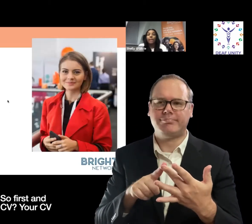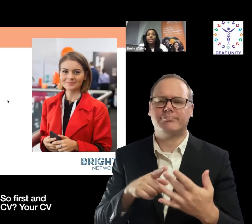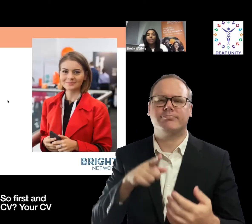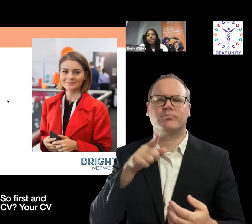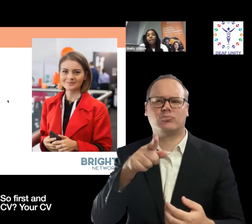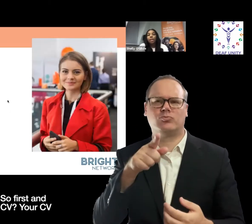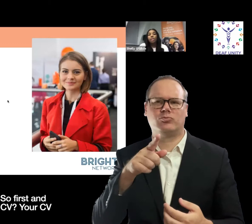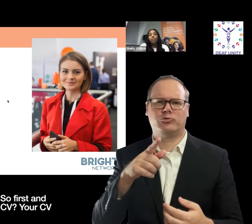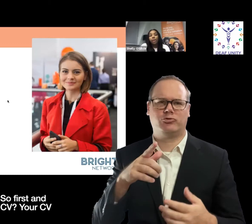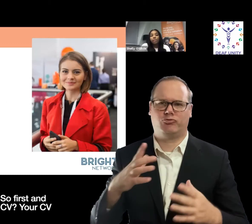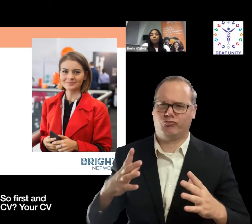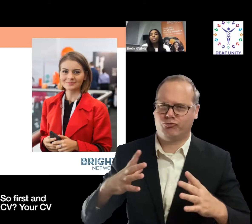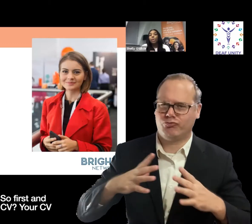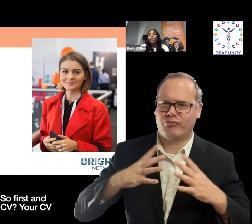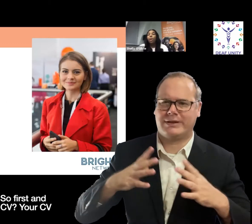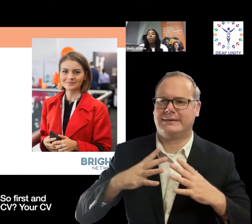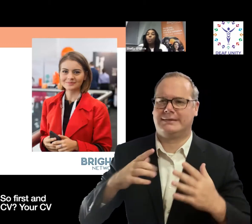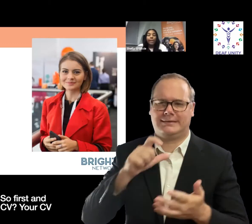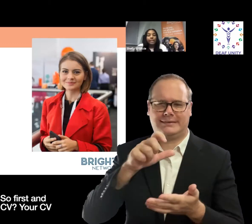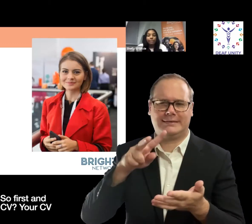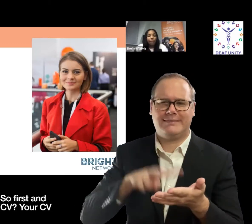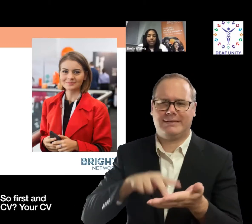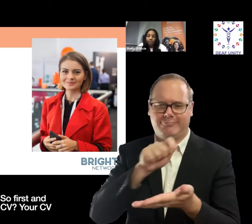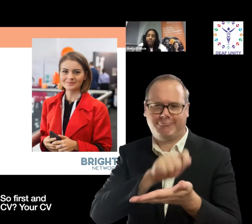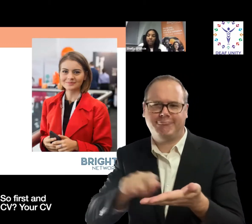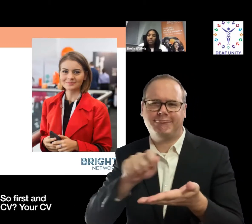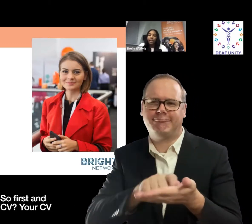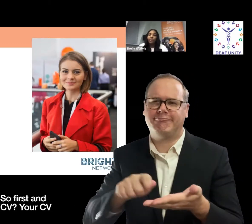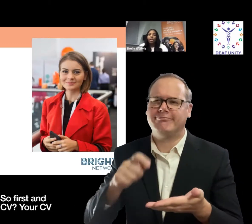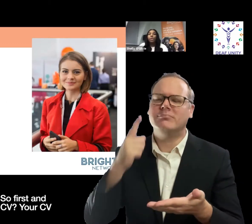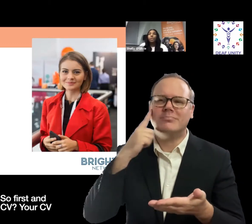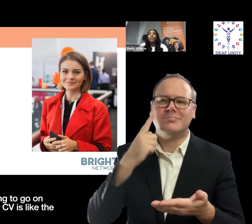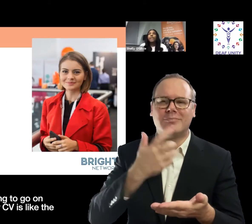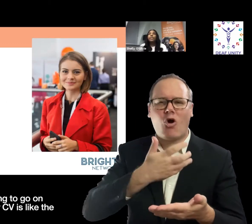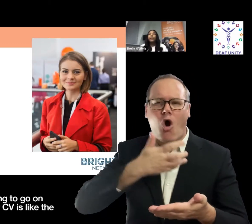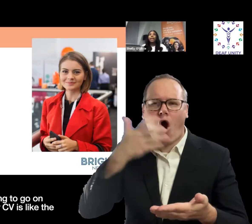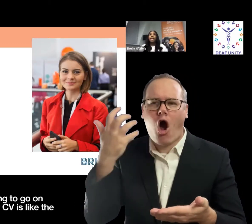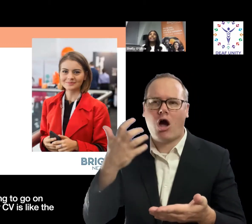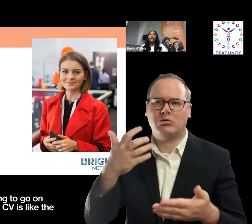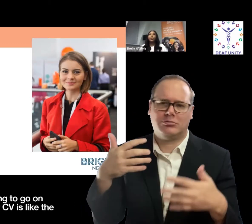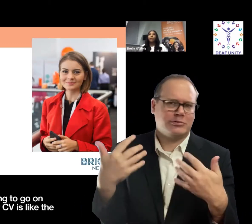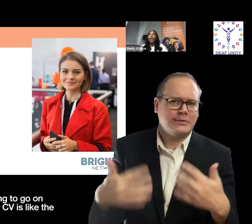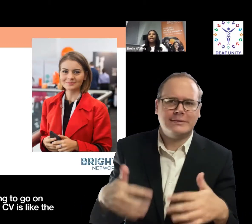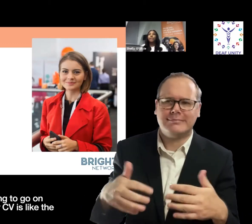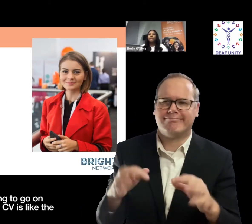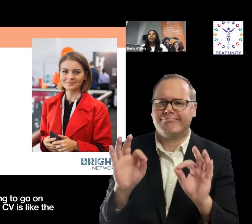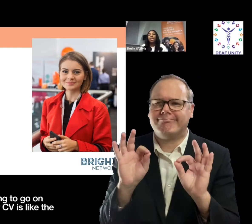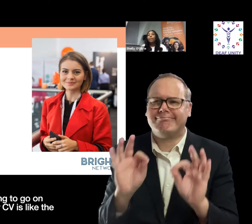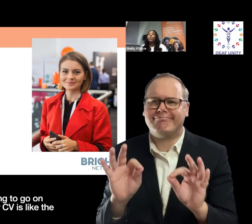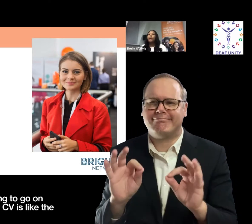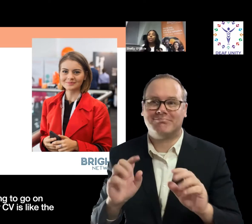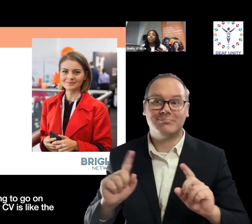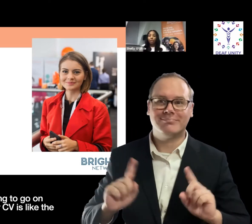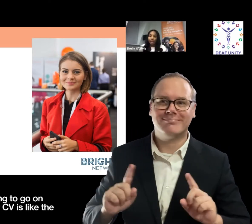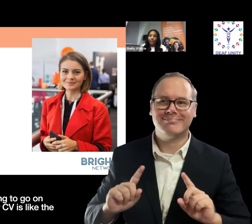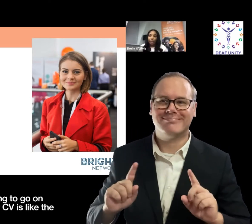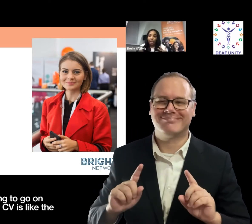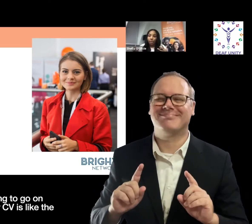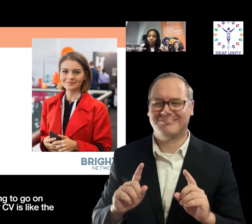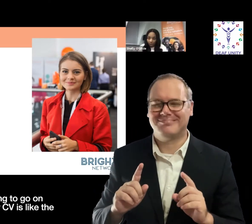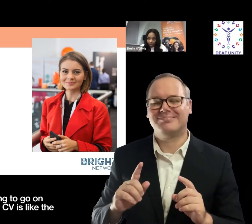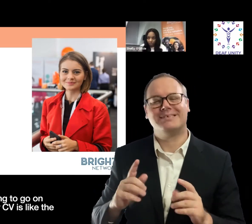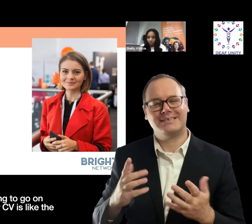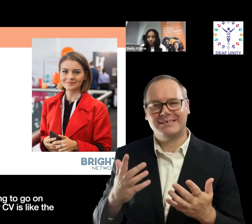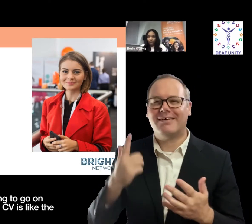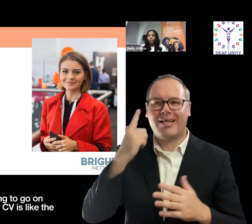CV basics. So first and foremost, what is the purpose of a CV? Your CV is like your entry. Think about trying to go on holiday without